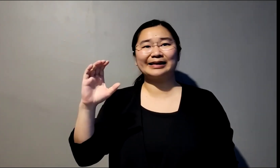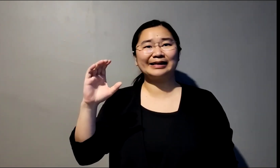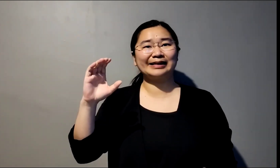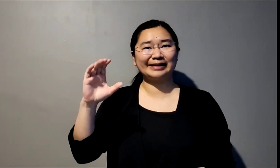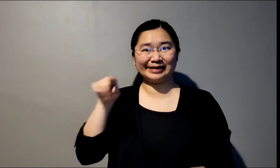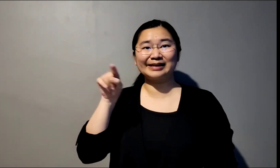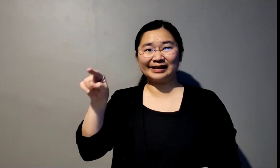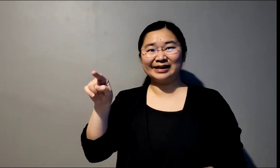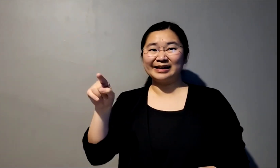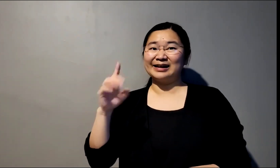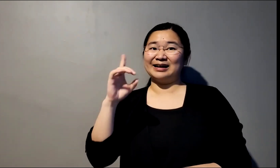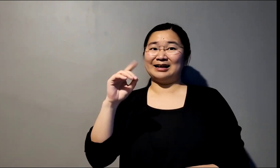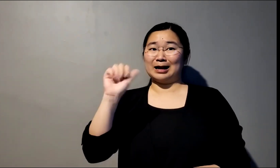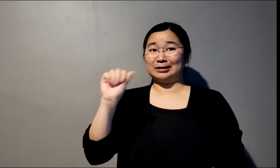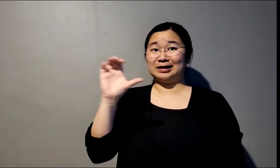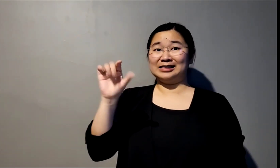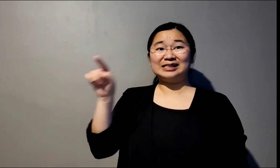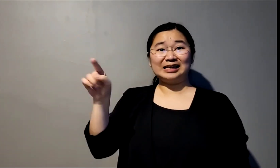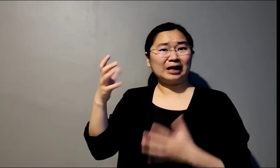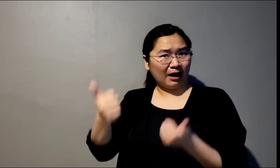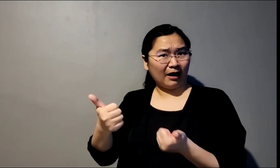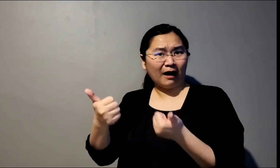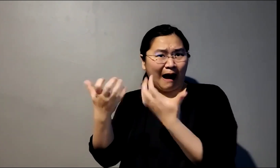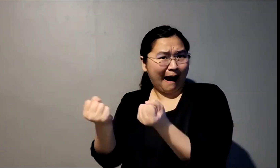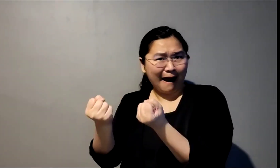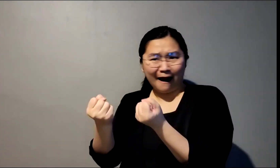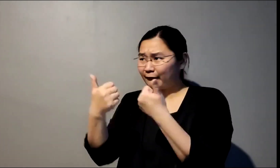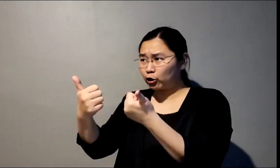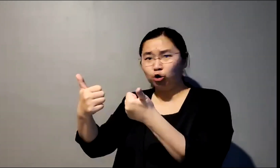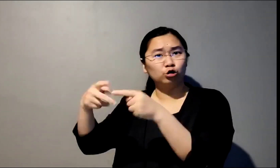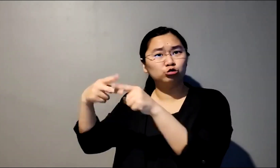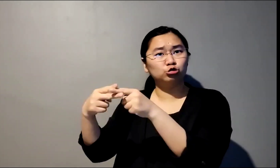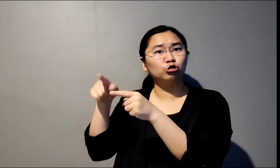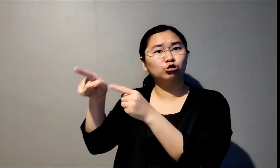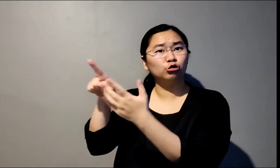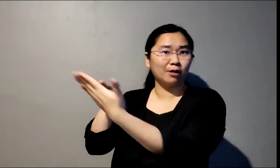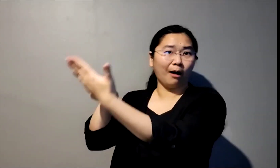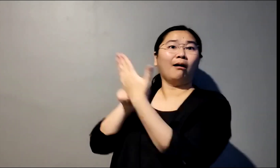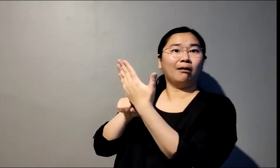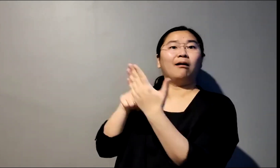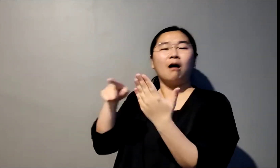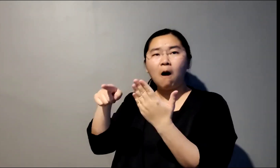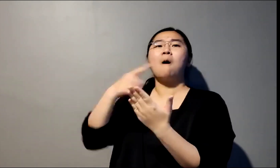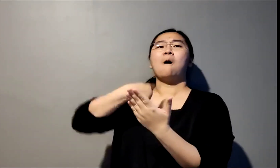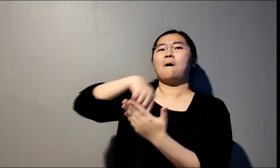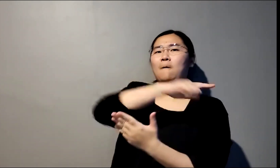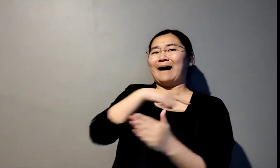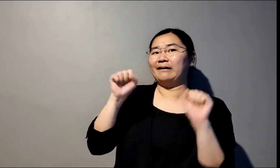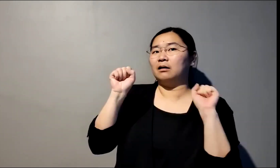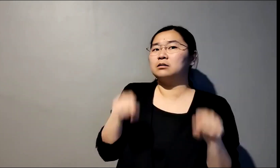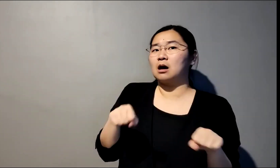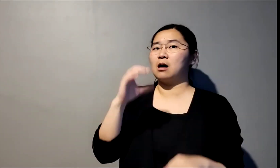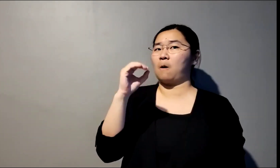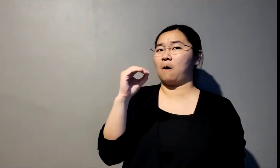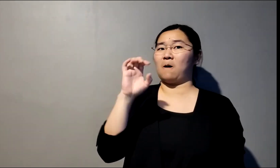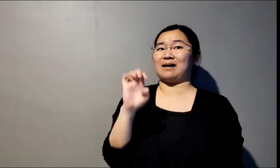the inclusivity in international development programs. And also, we can customize it specifically